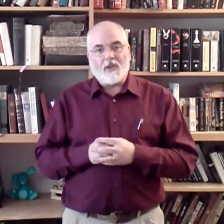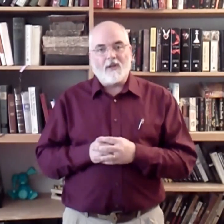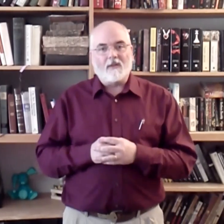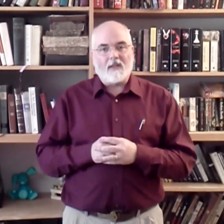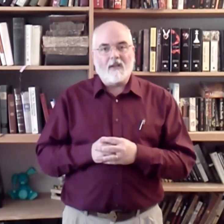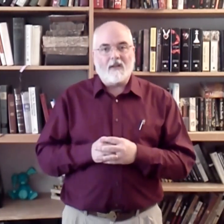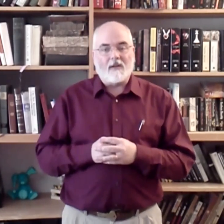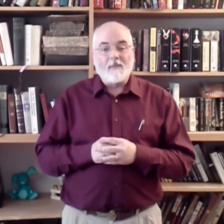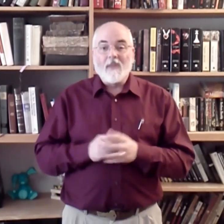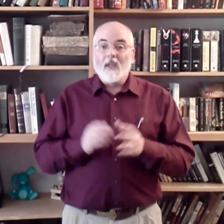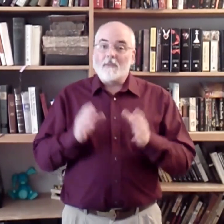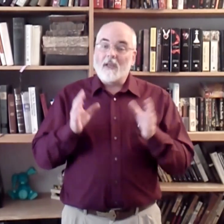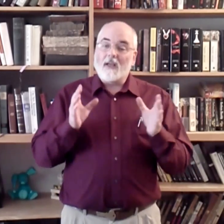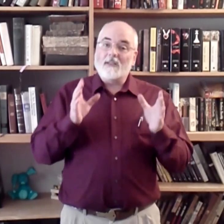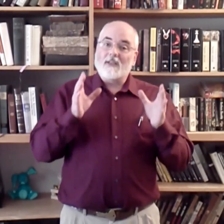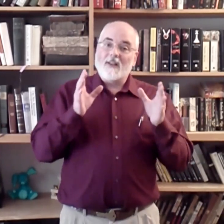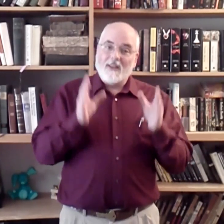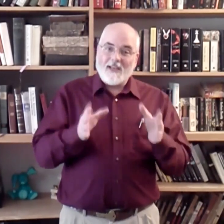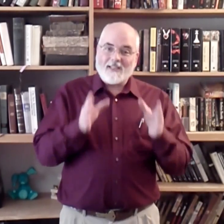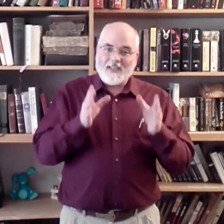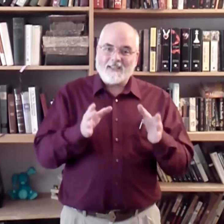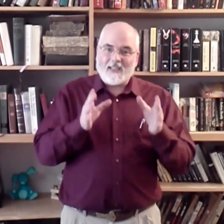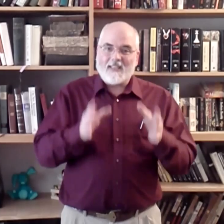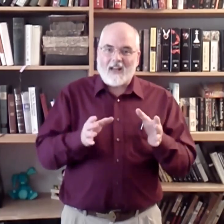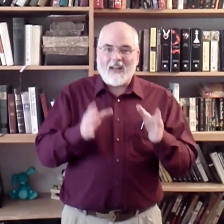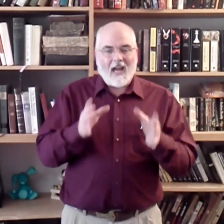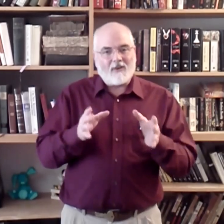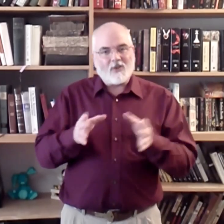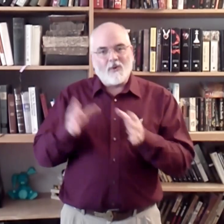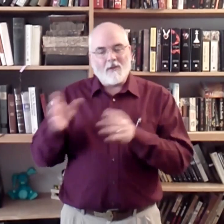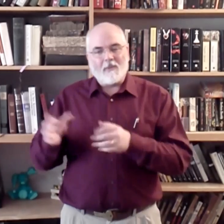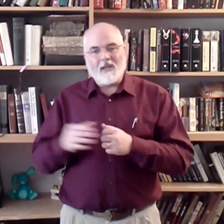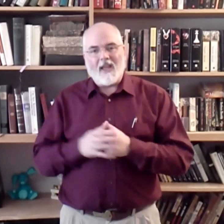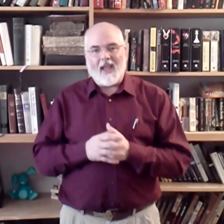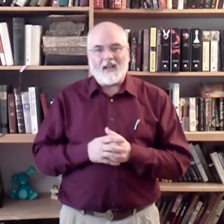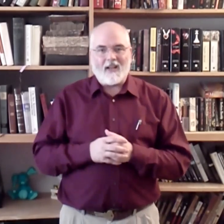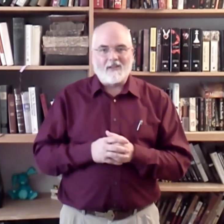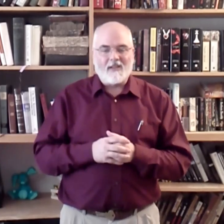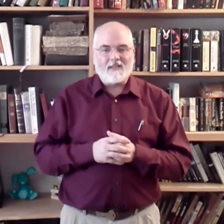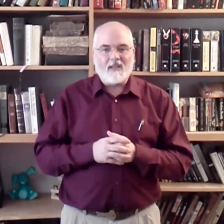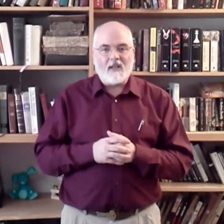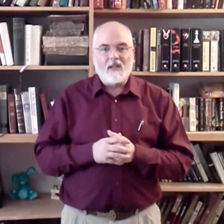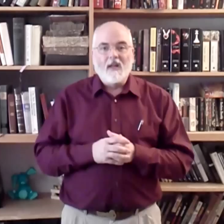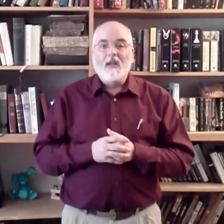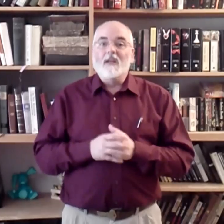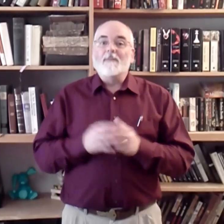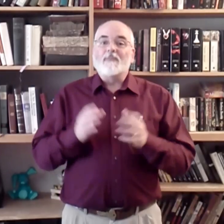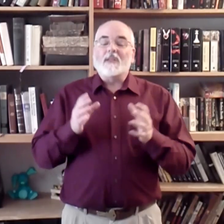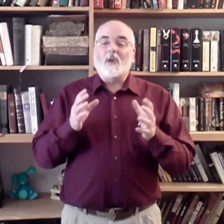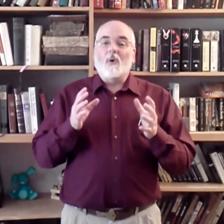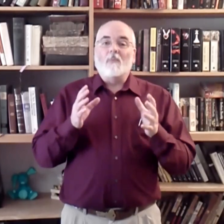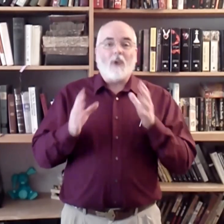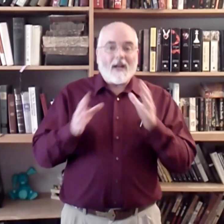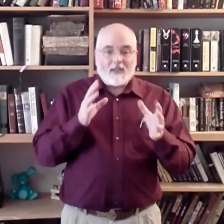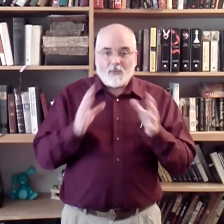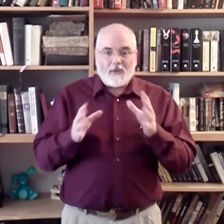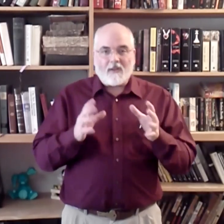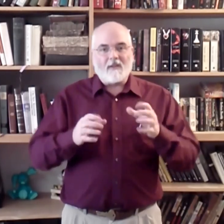with here at the end, because this is exactly how it's going to be at LTC. So, practice with it,